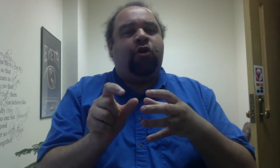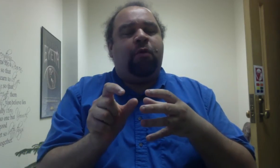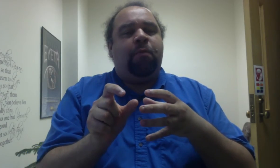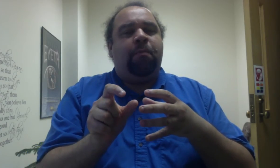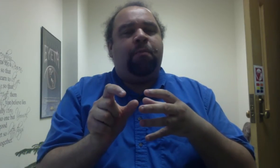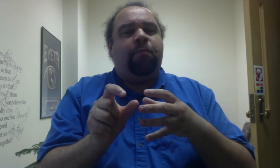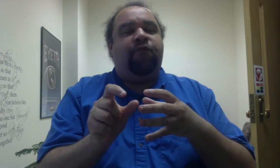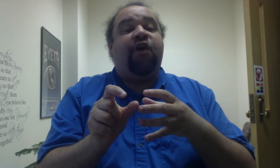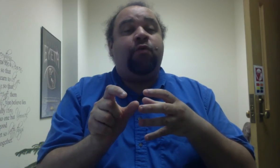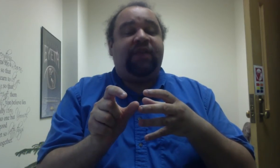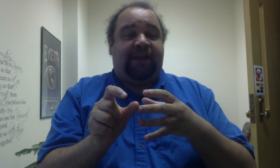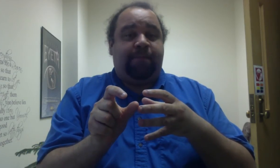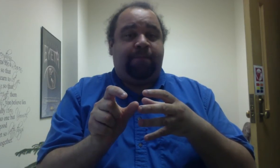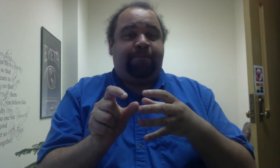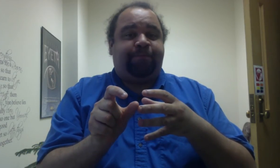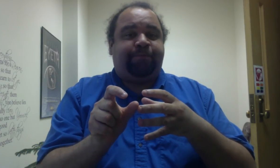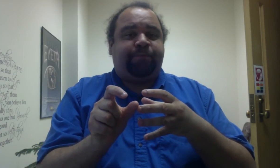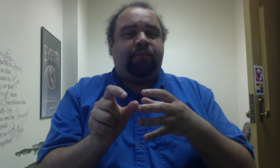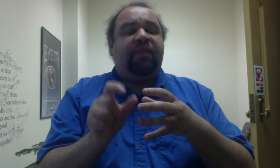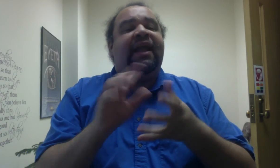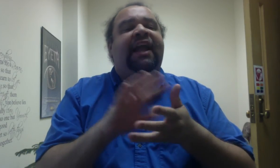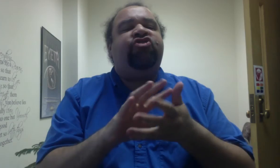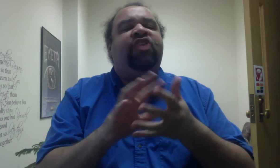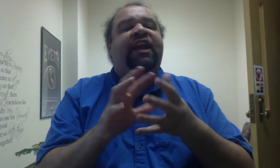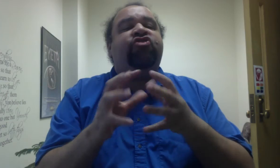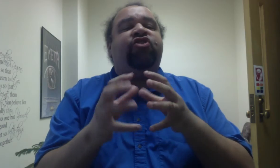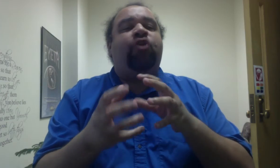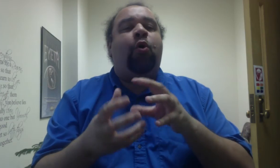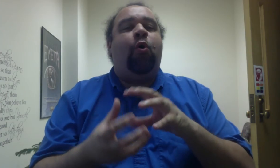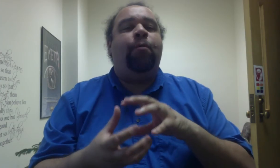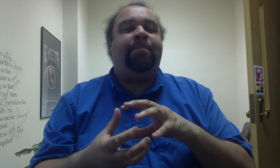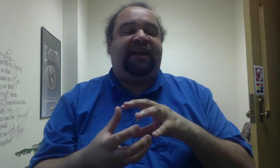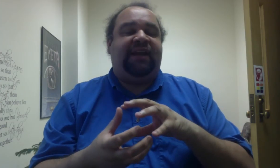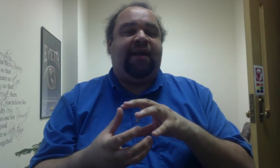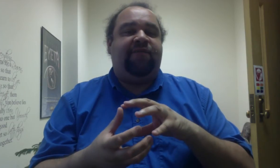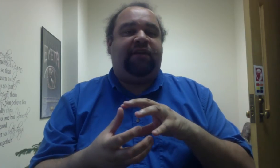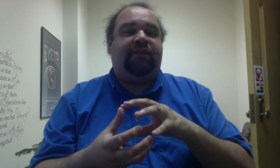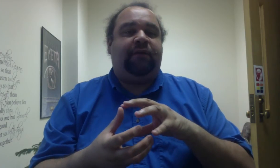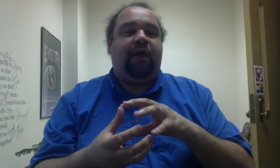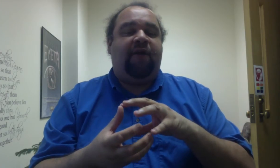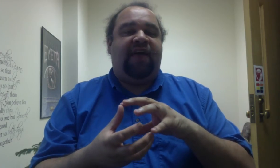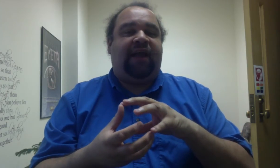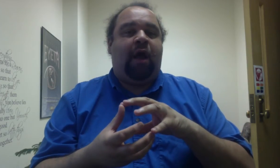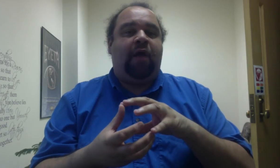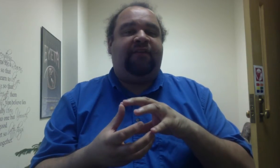additional phoneme, it changes the whole meaning of it, of that concept.